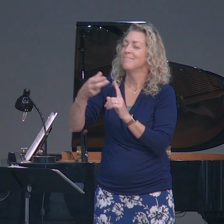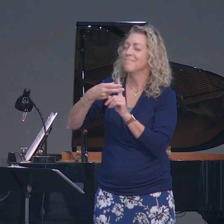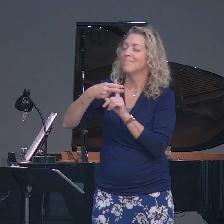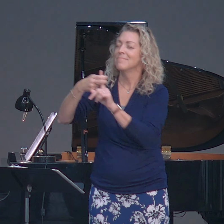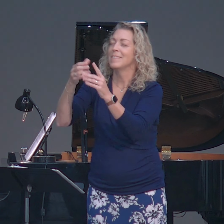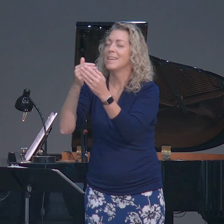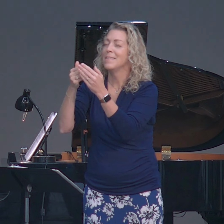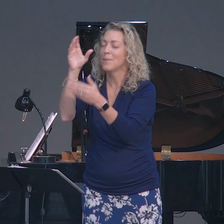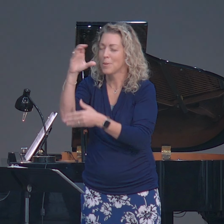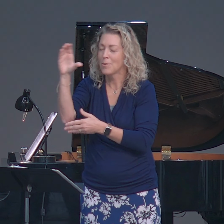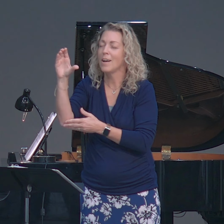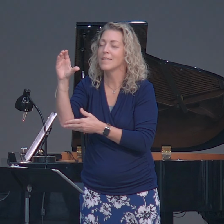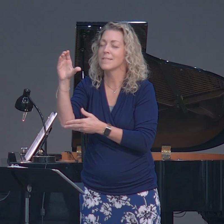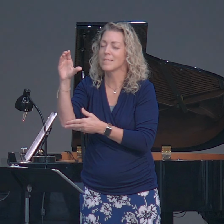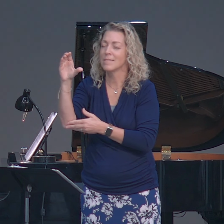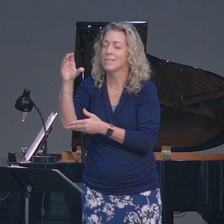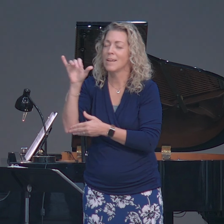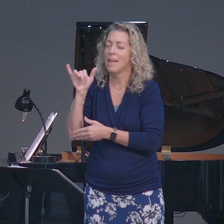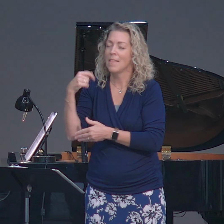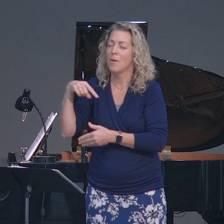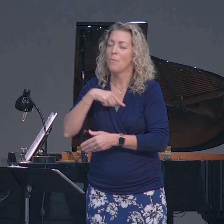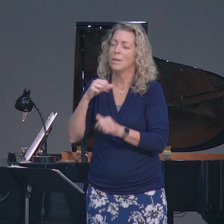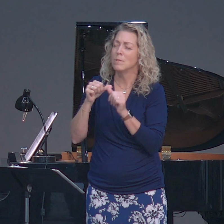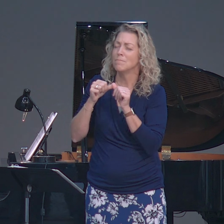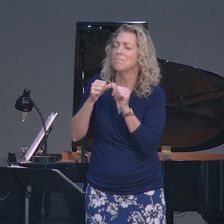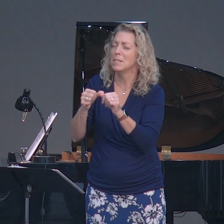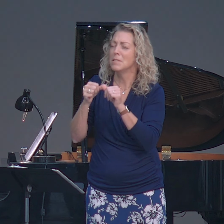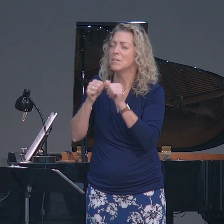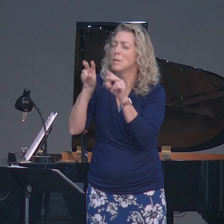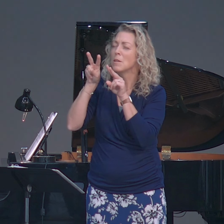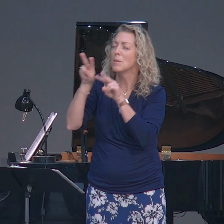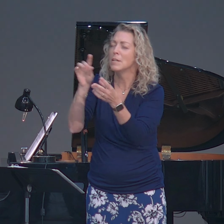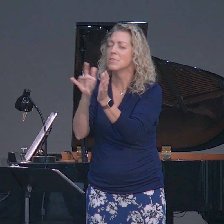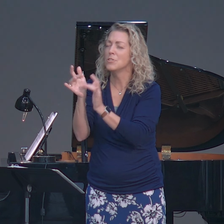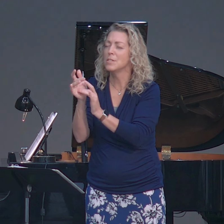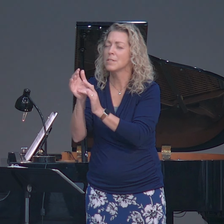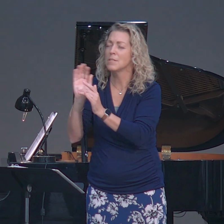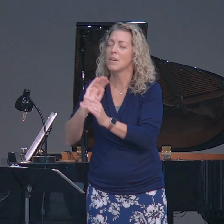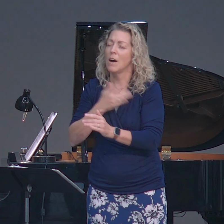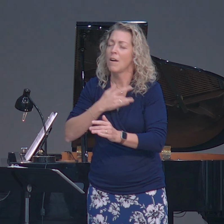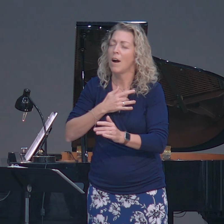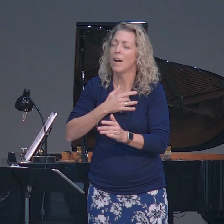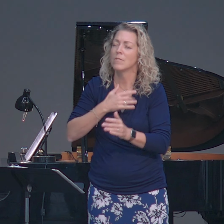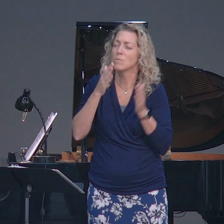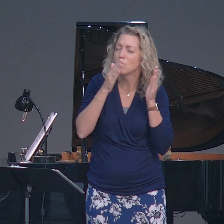Father, may we constantly be looking to Jesus, turn our hearts towards him.